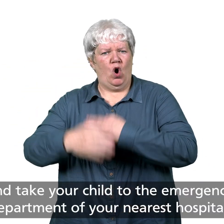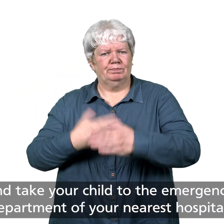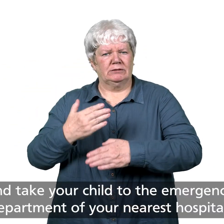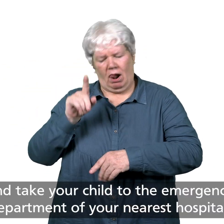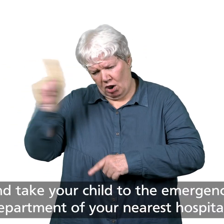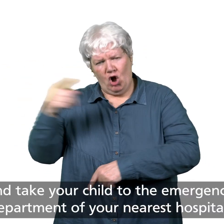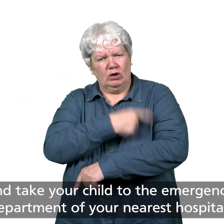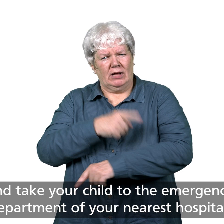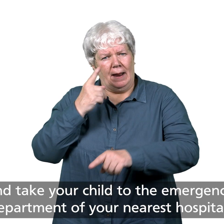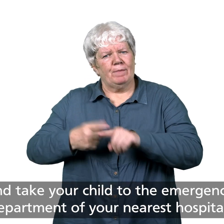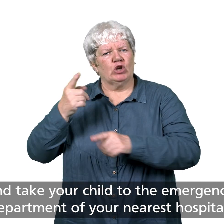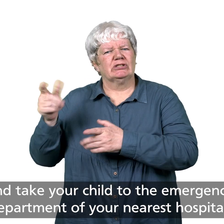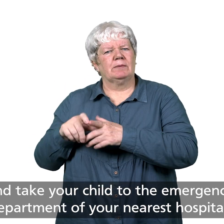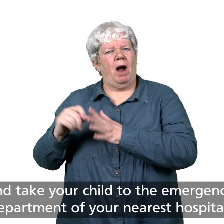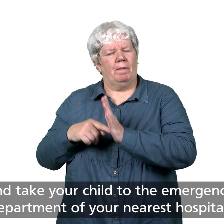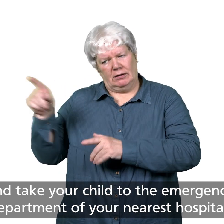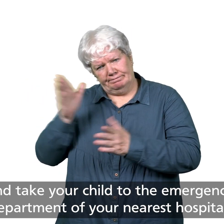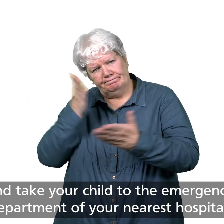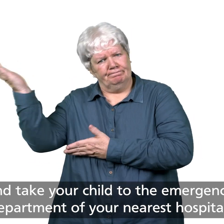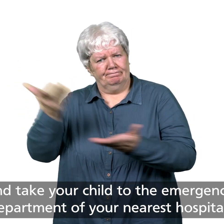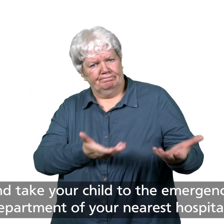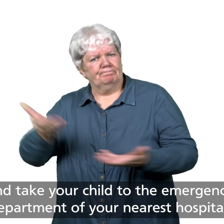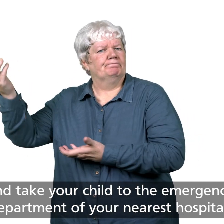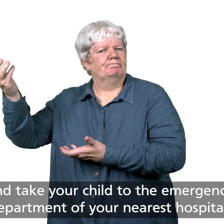your child to the emergency department of your nearest hospital.